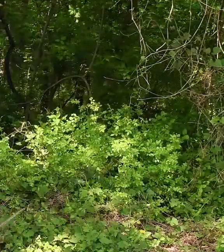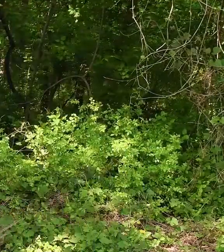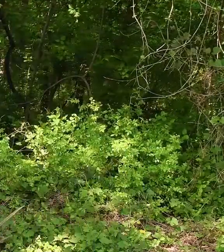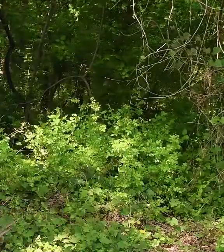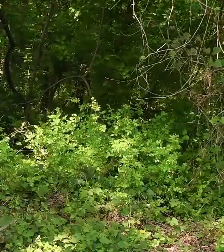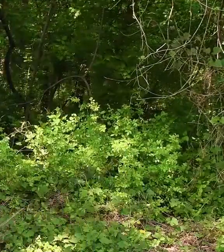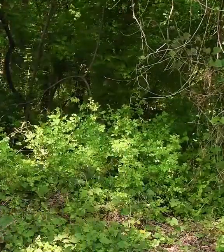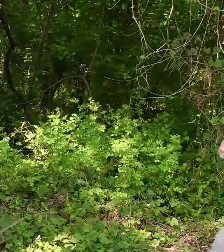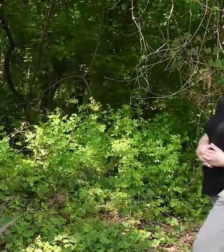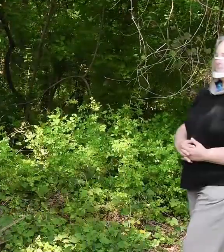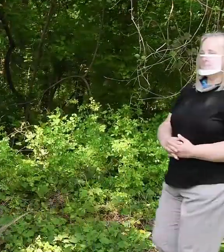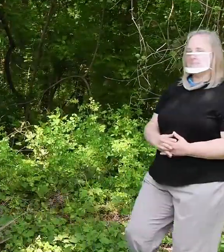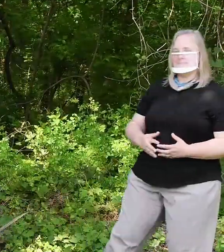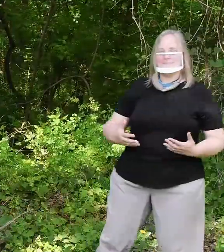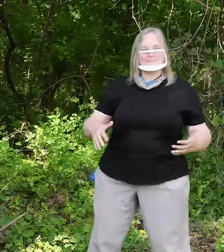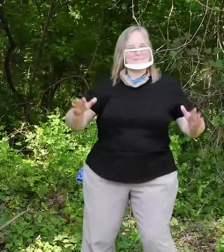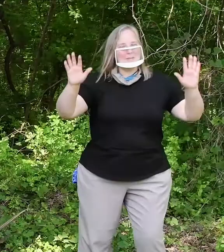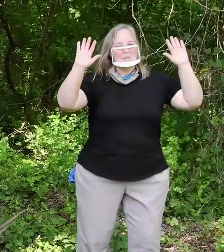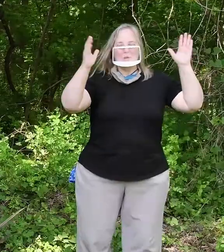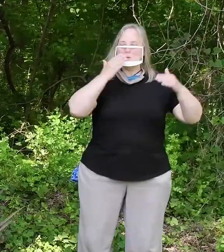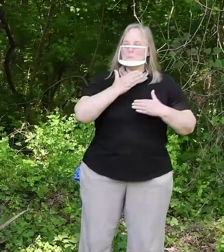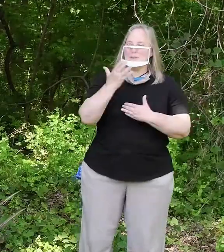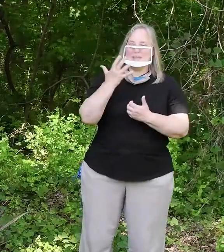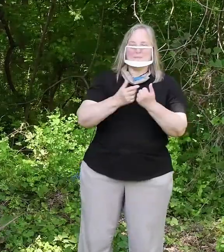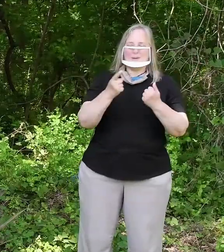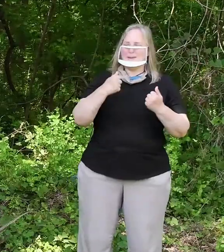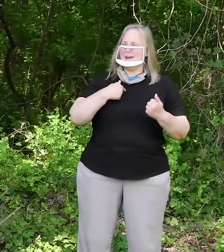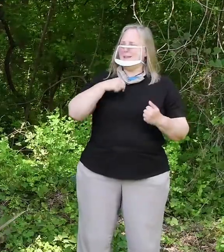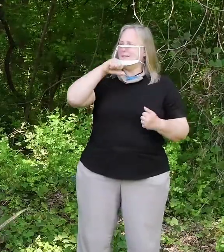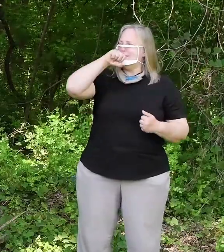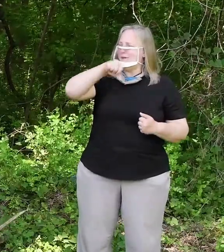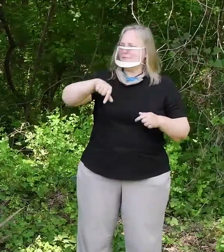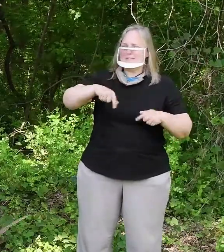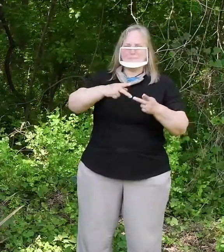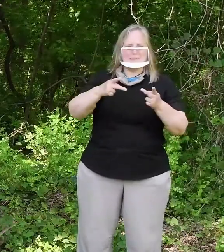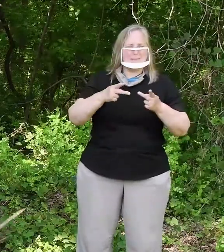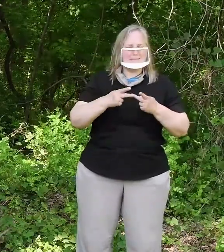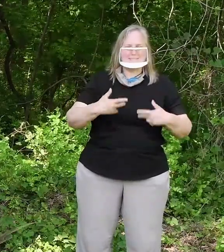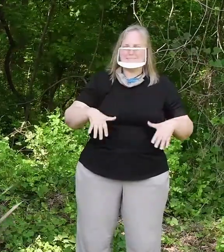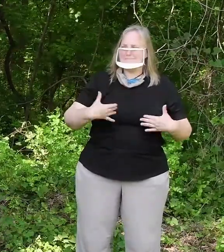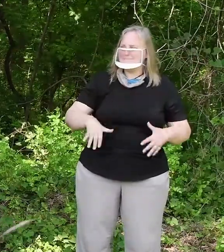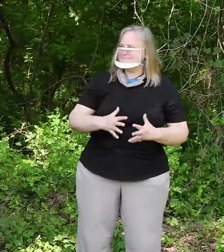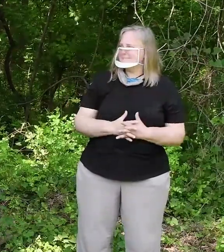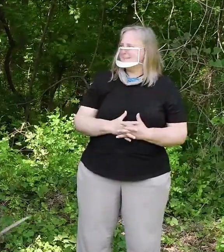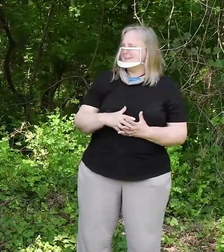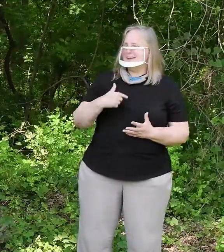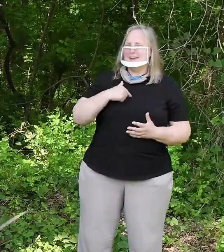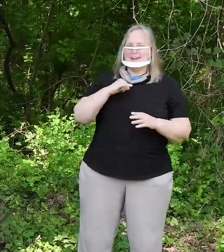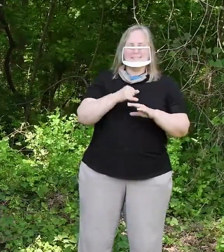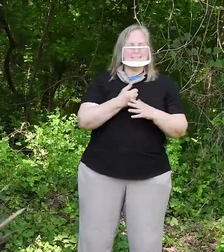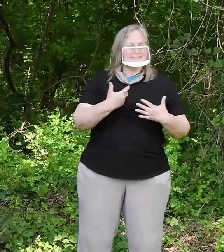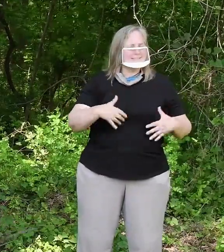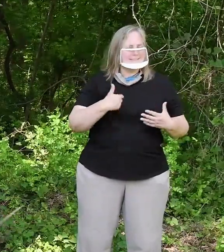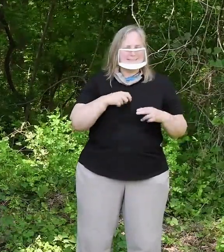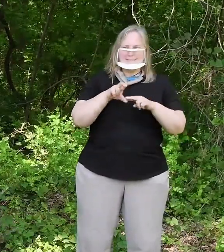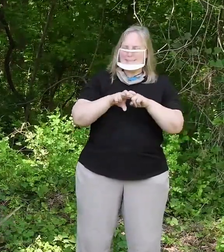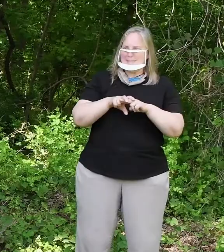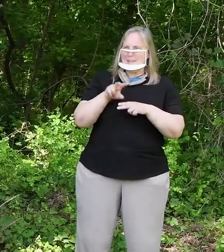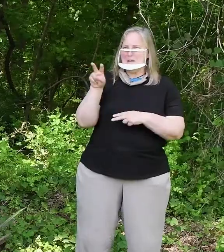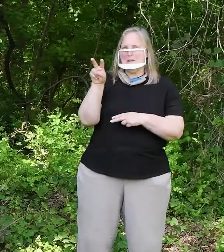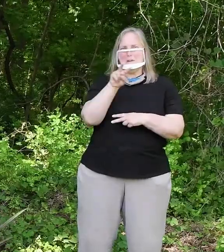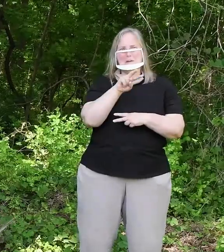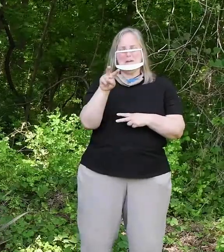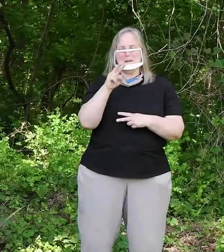Good morning, everybody. Good morning. Boy, do I love this place. I just sitting there brings back so